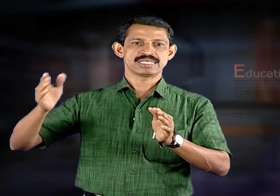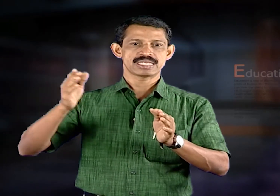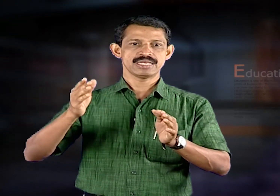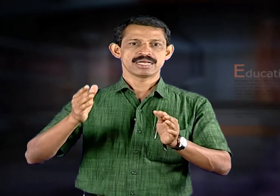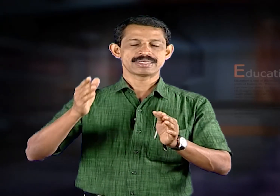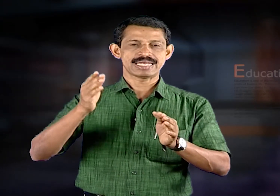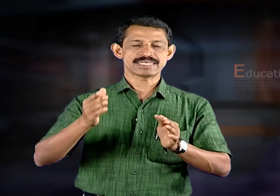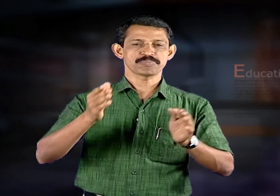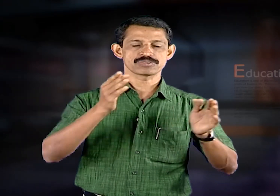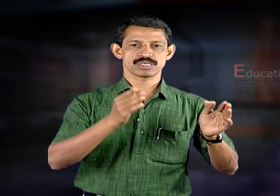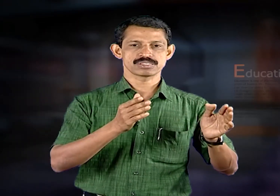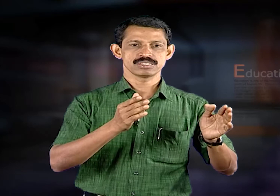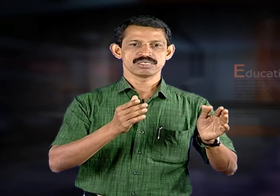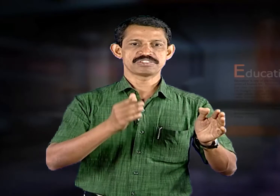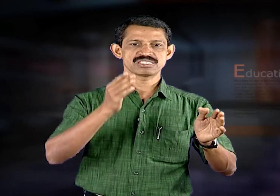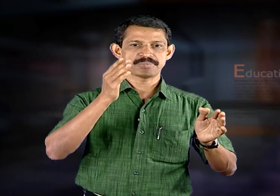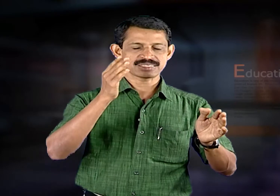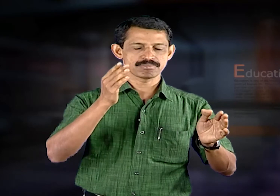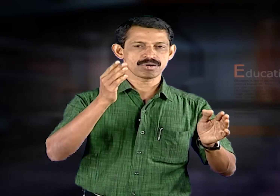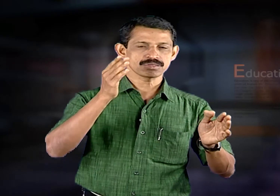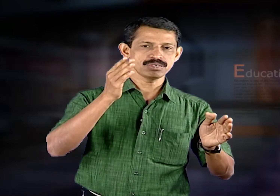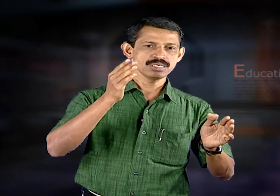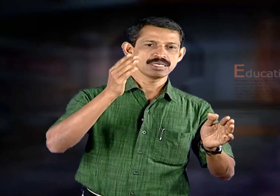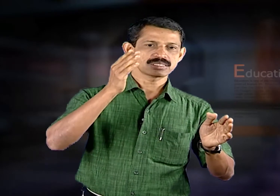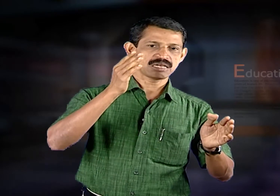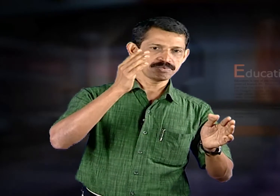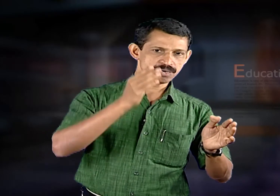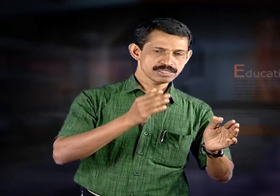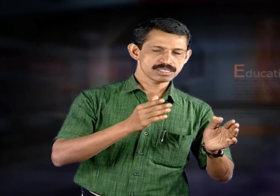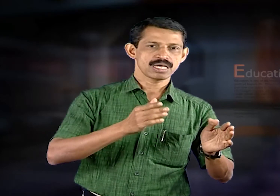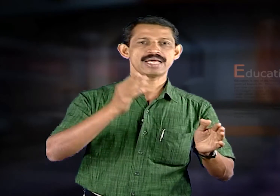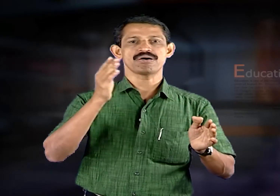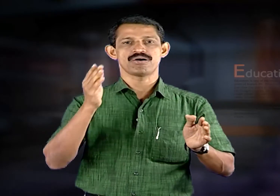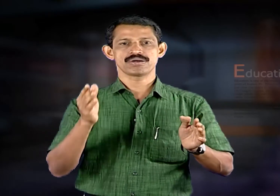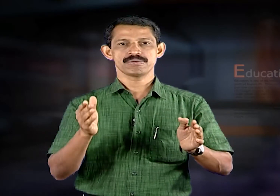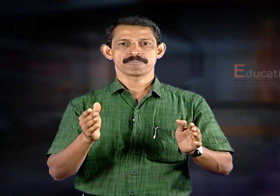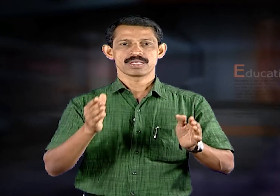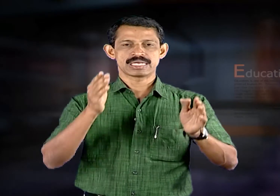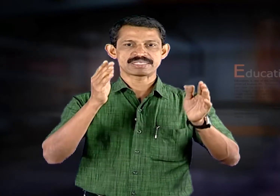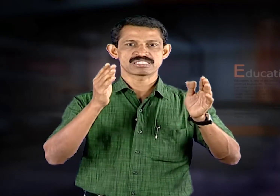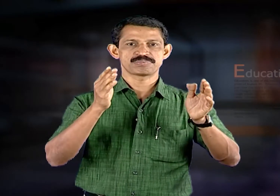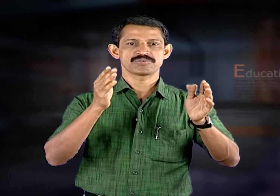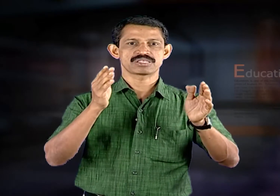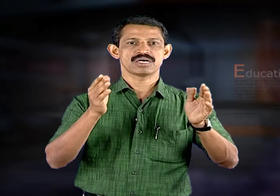a dialectic process which is based both on self-knowledge and on relationships with other